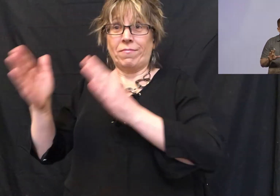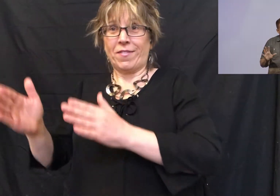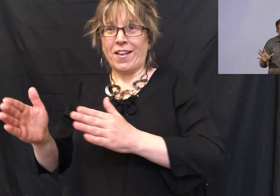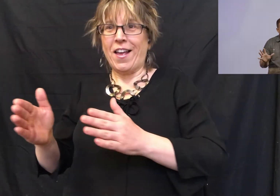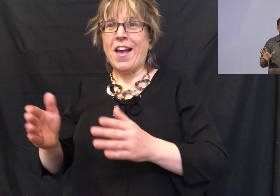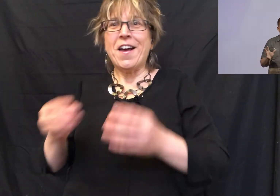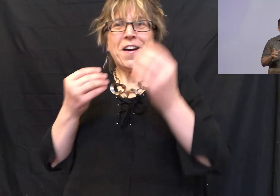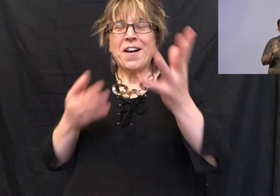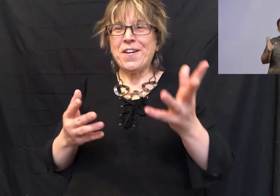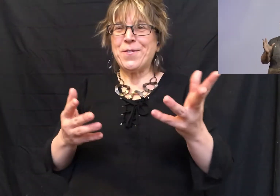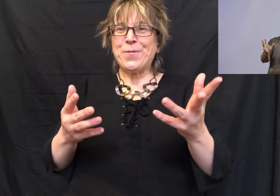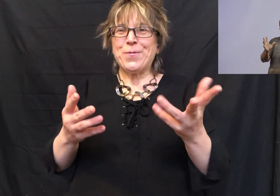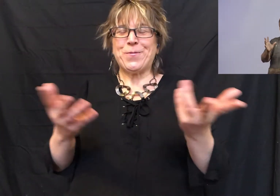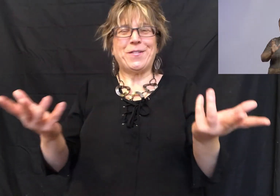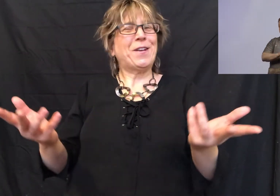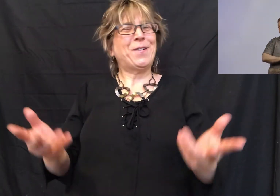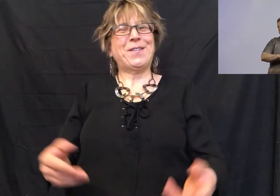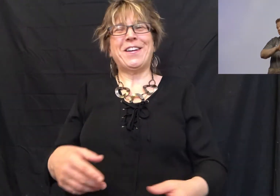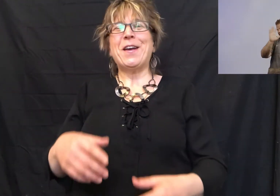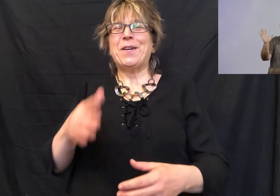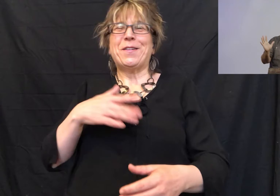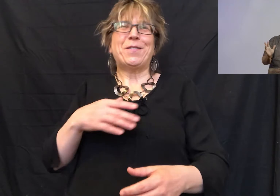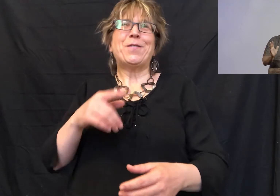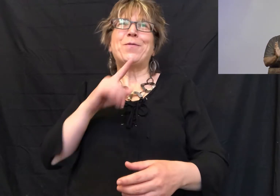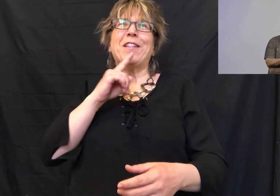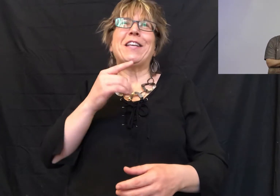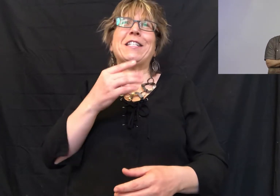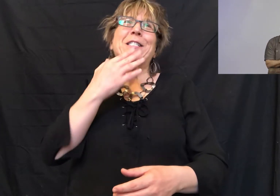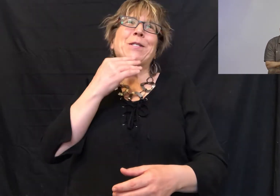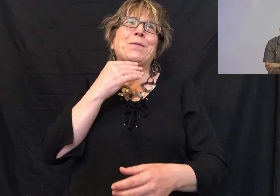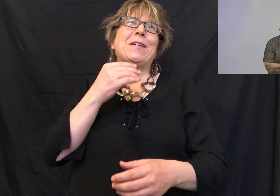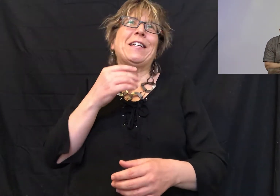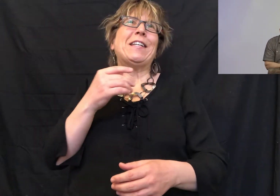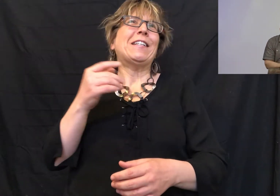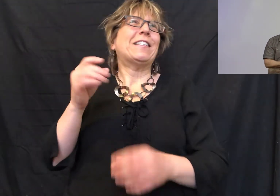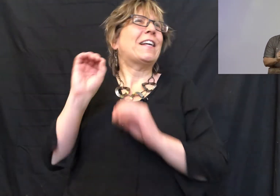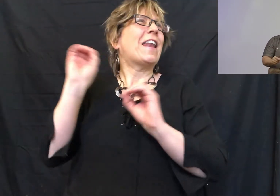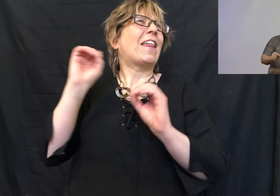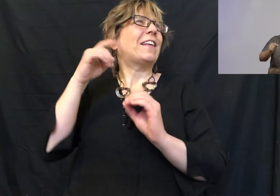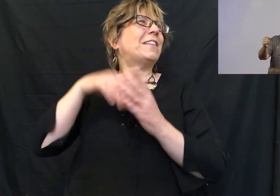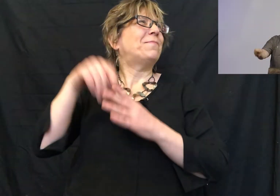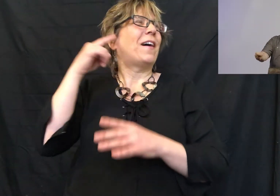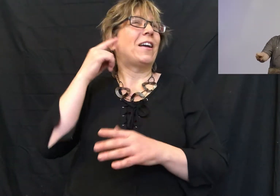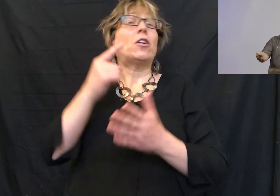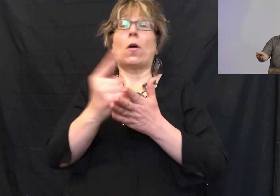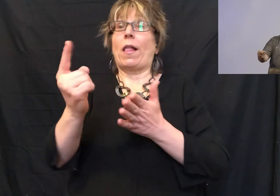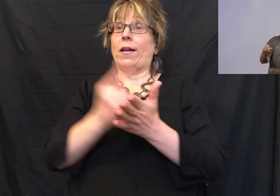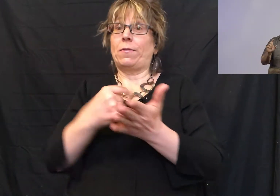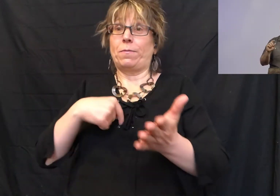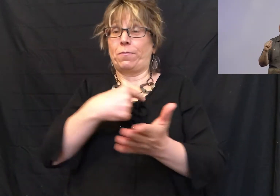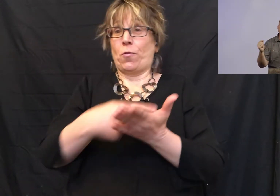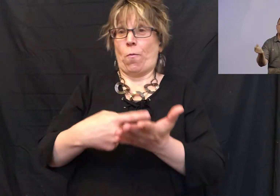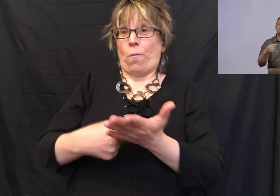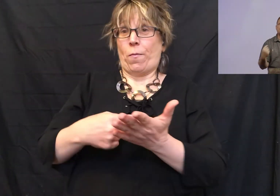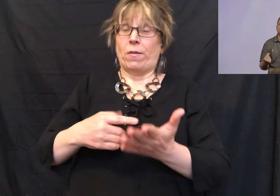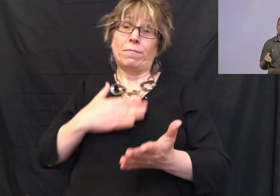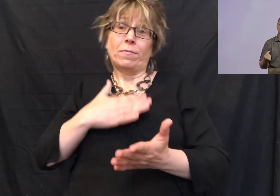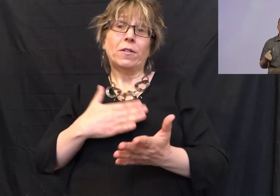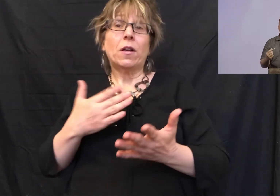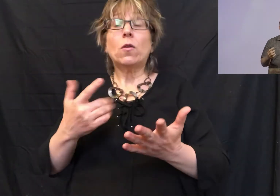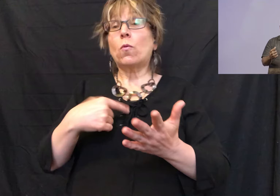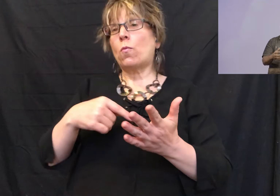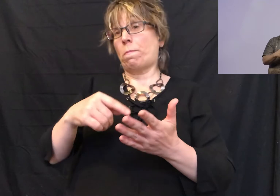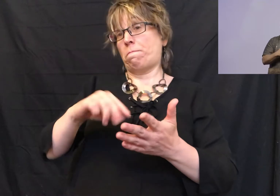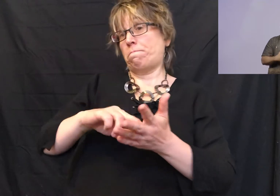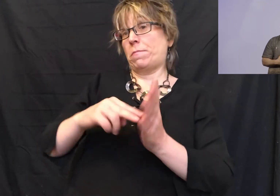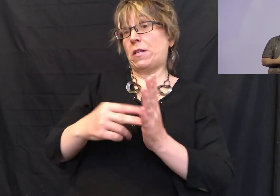but it's very private. It's got some sweet nothings in it, and I can't go there with you. All right, so last week was appreciation, which when we're appreciating the people around